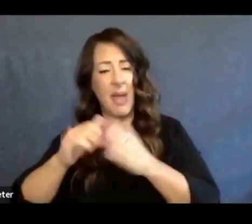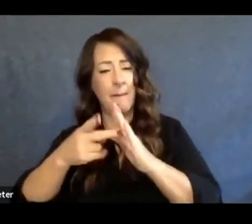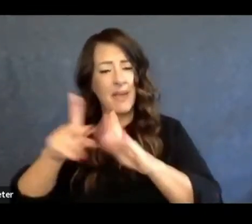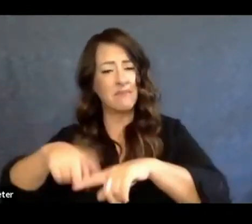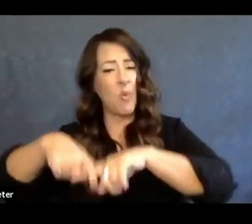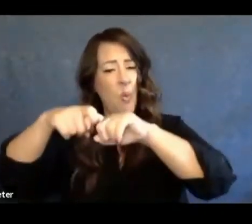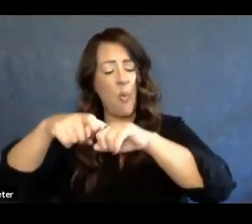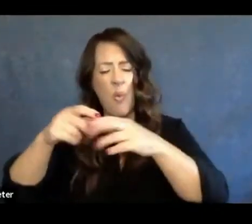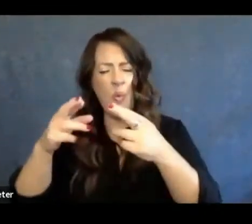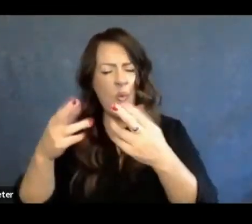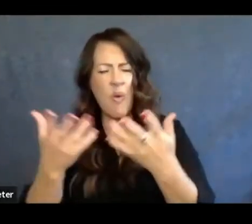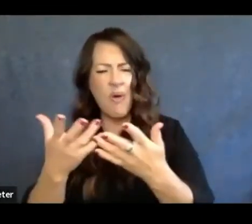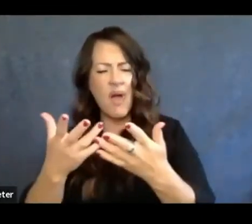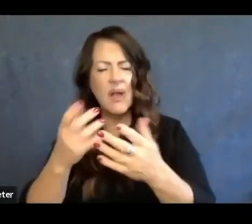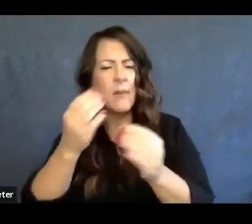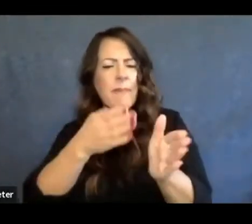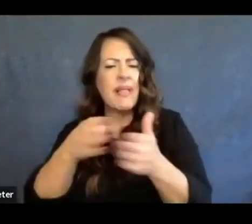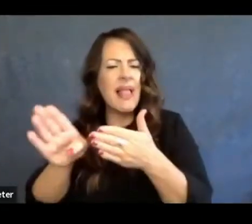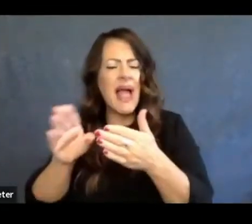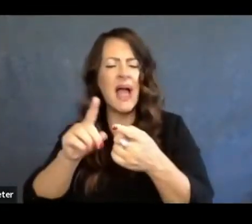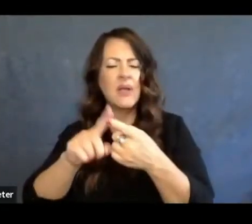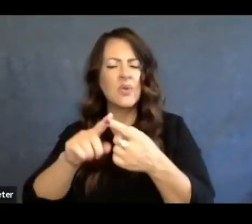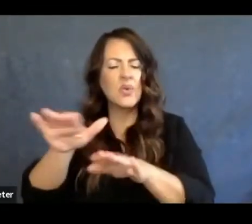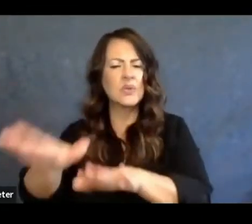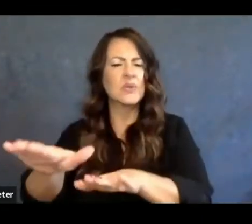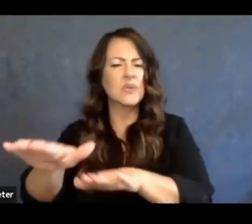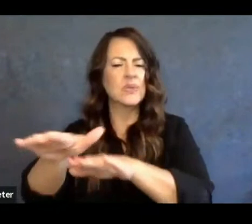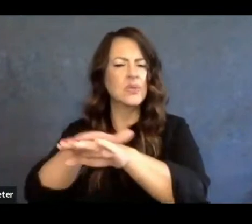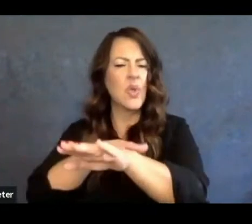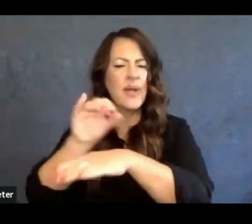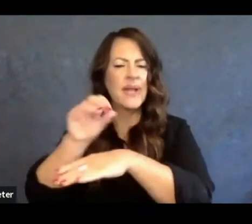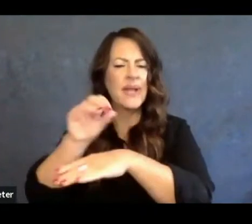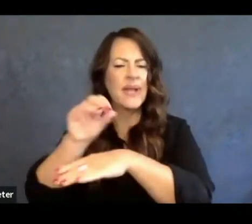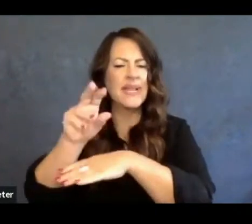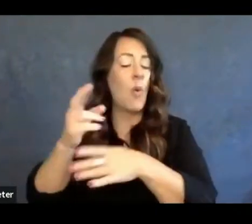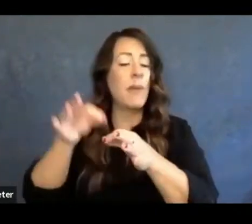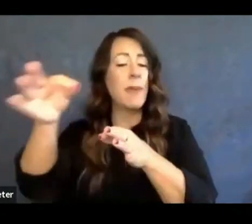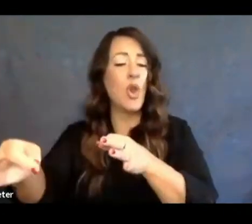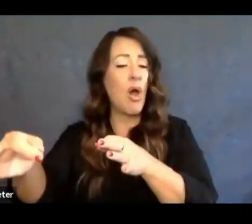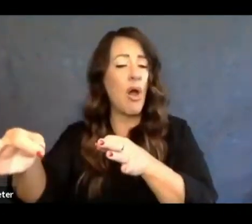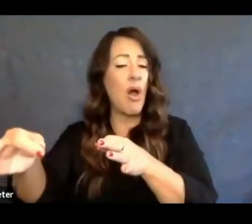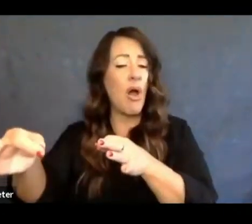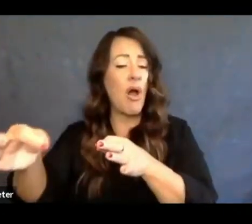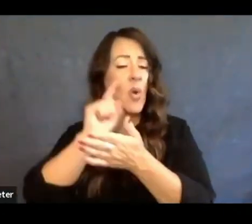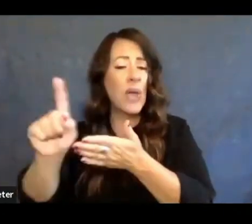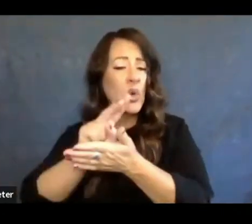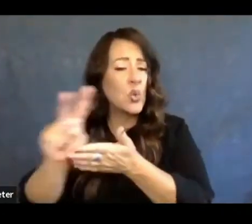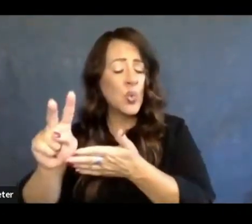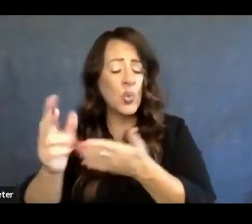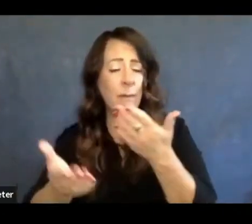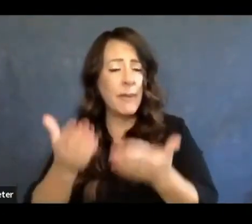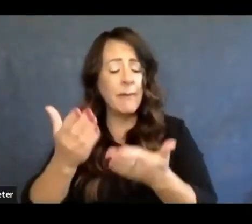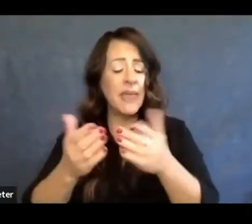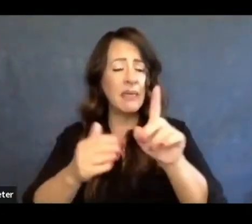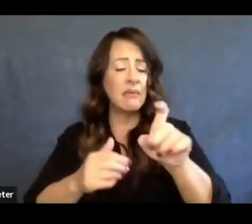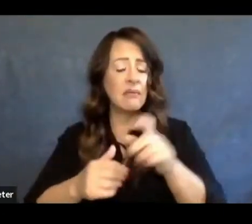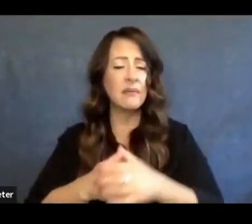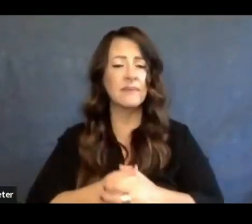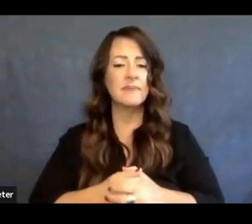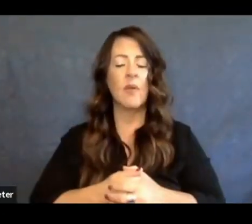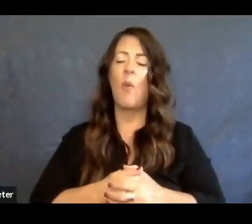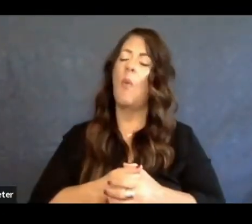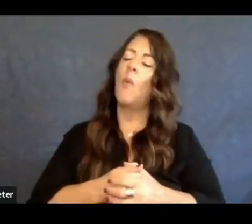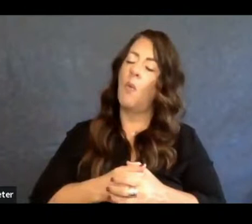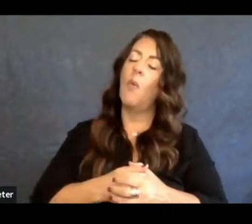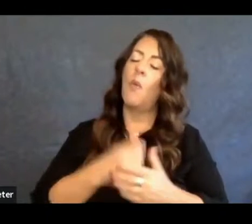any kind of plan to slow that down, or maybe just put it off altogether for a week or two? Yeah, excellent question.